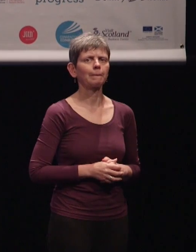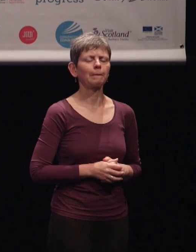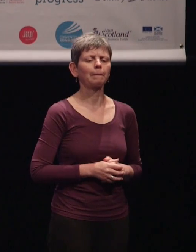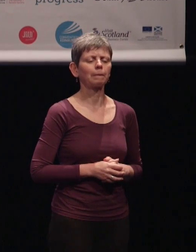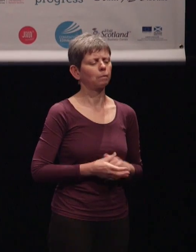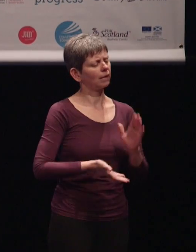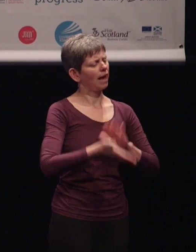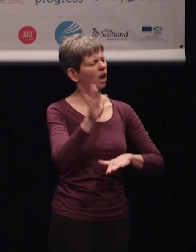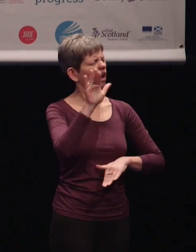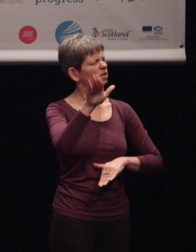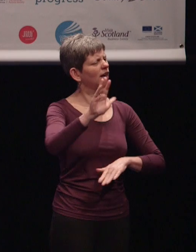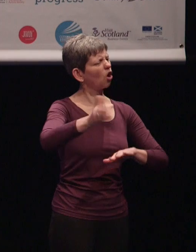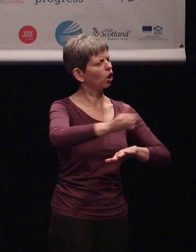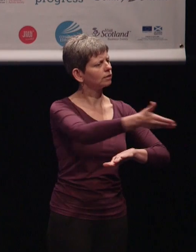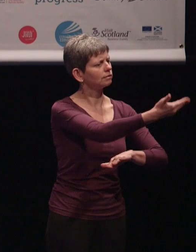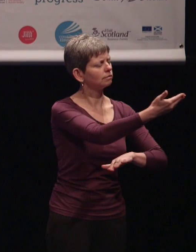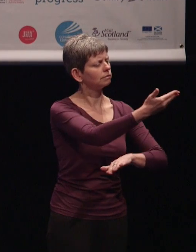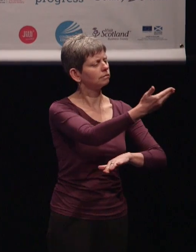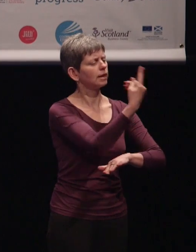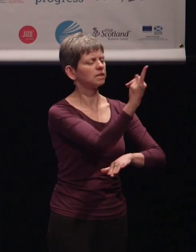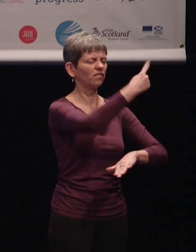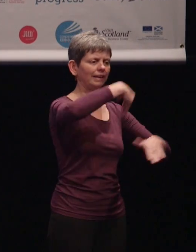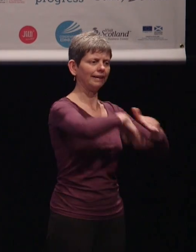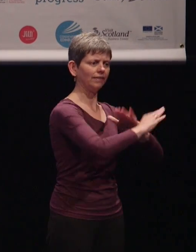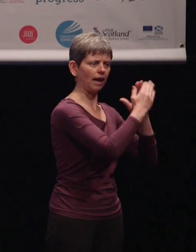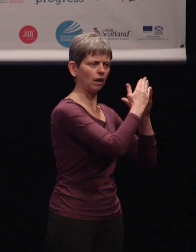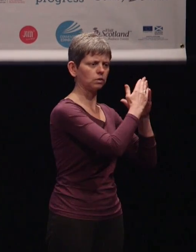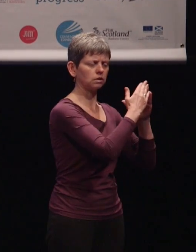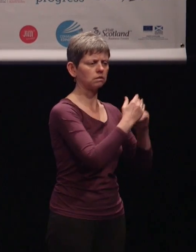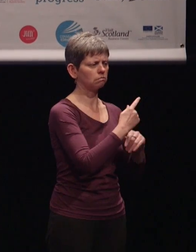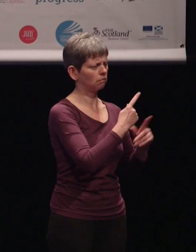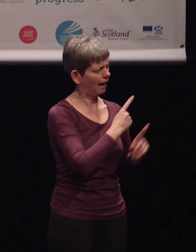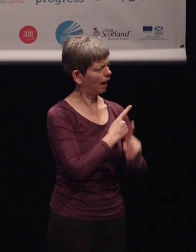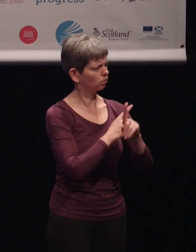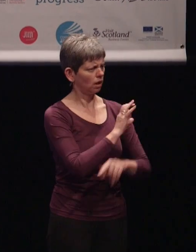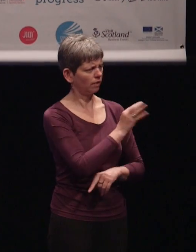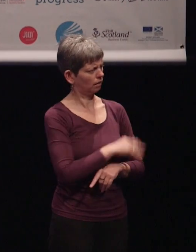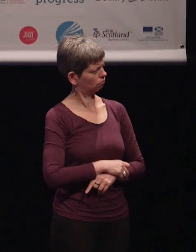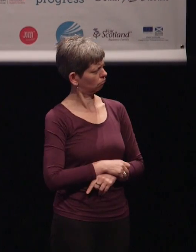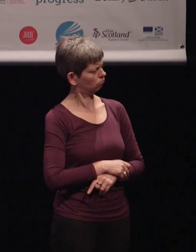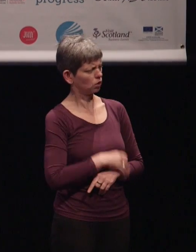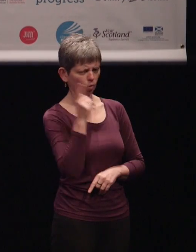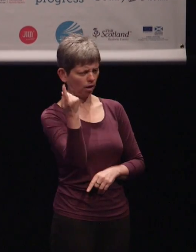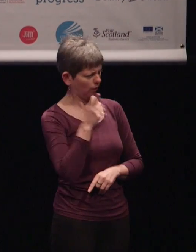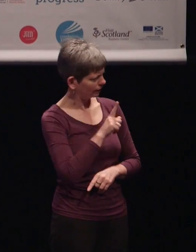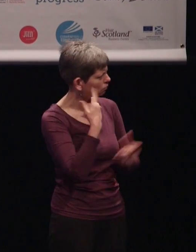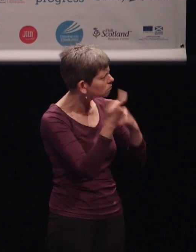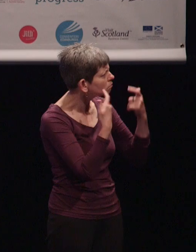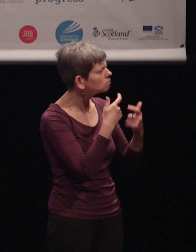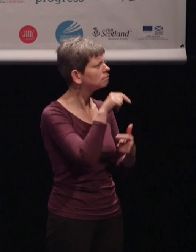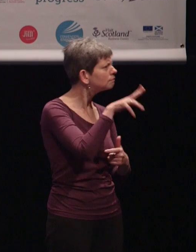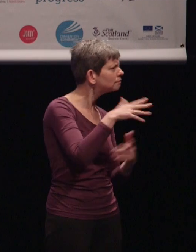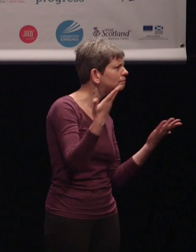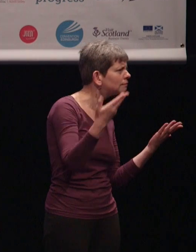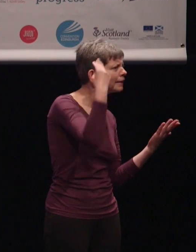we were out in the garden and he went inside and he didn't come out again, so I went inside looking for him, calling him,